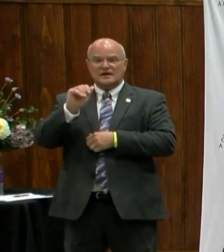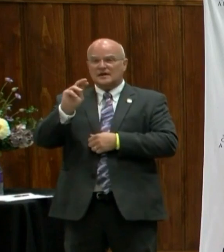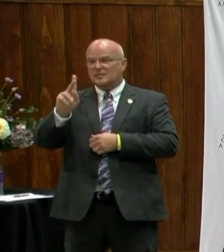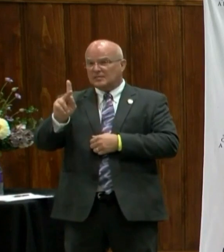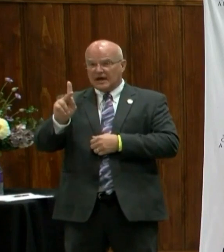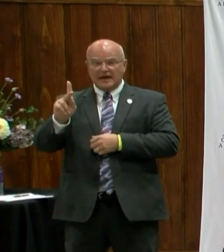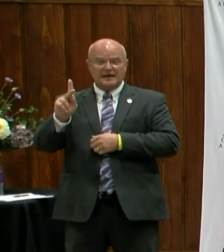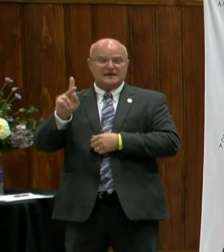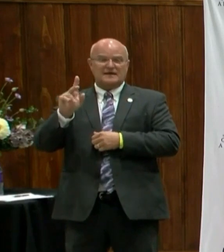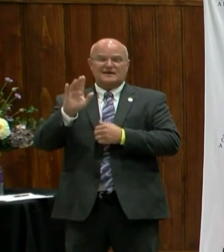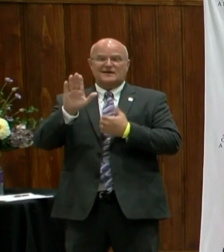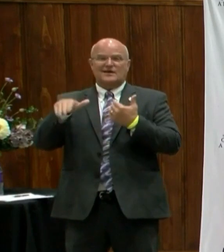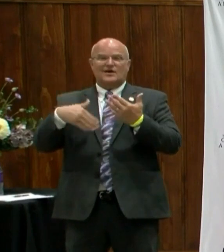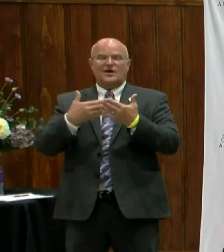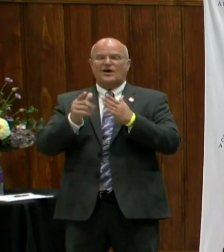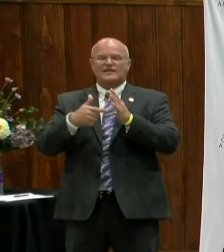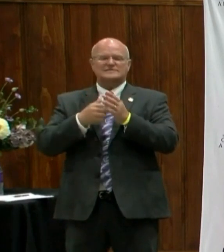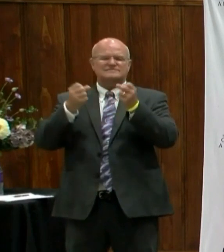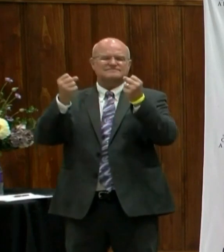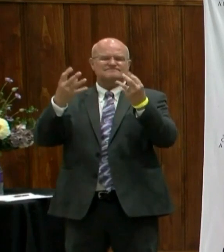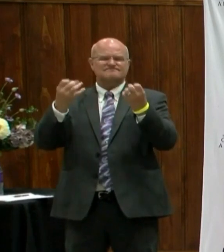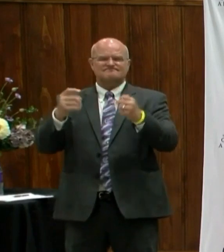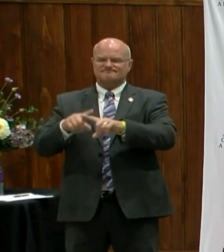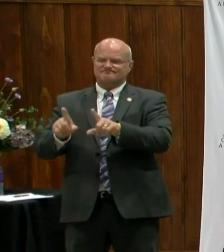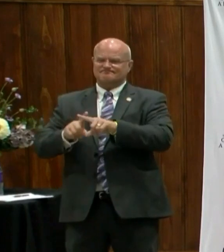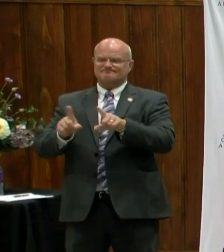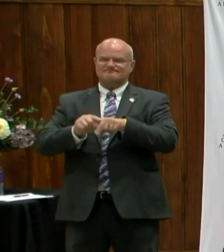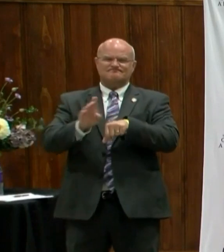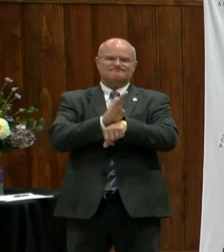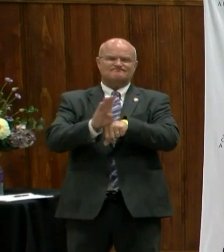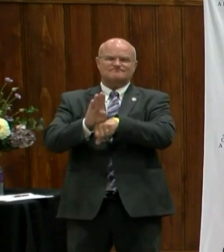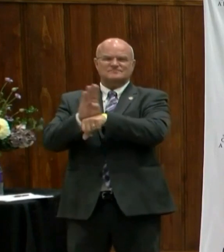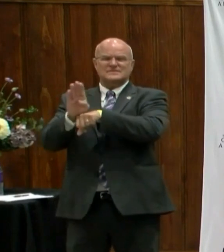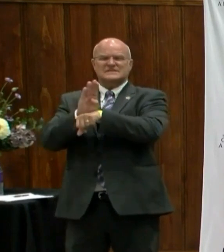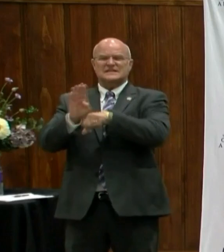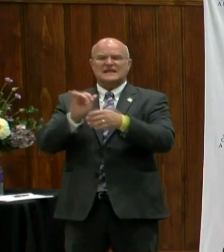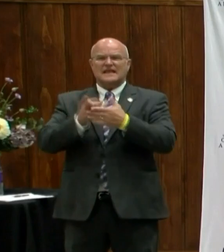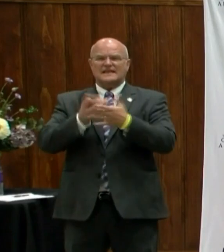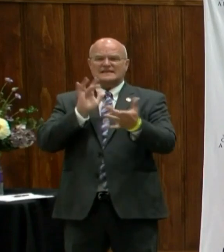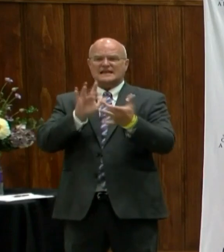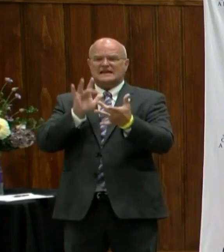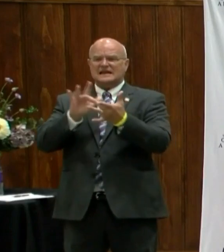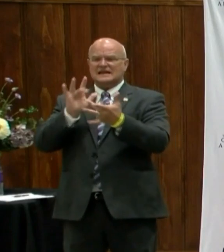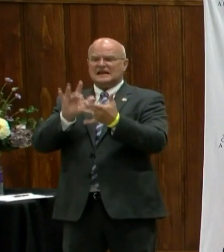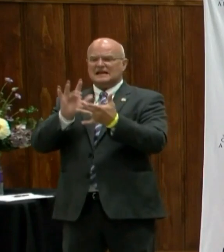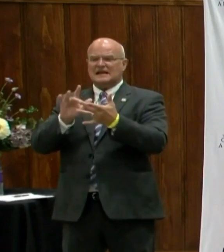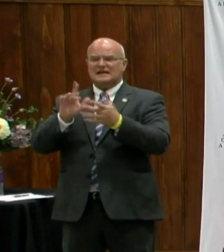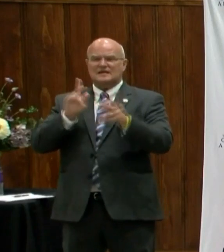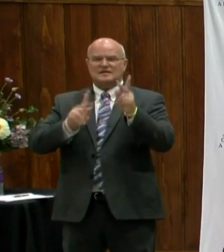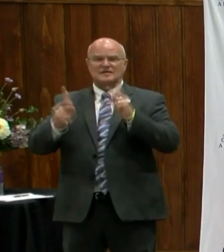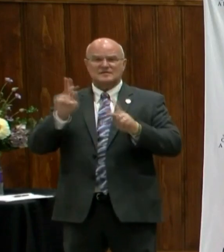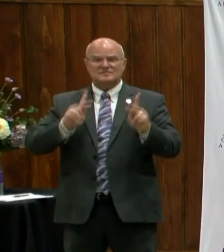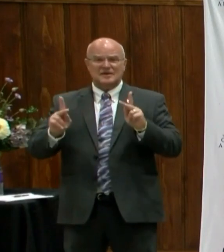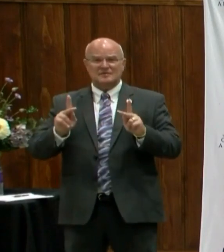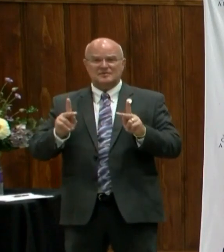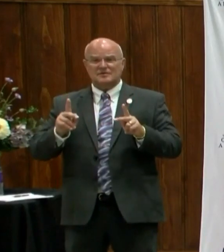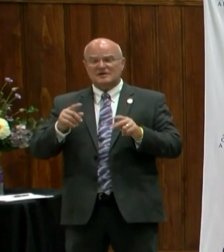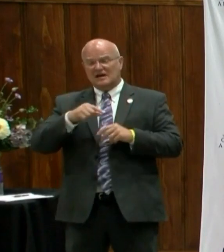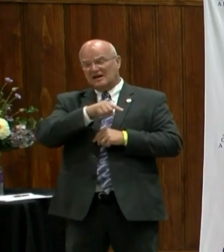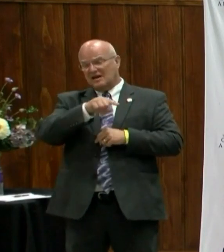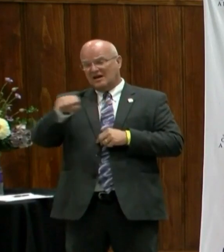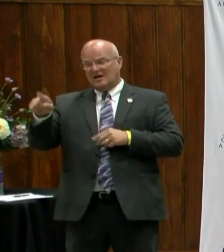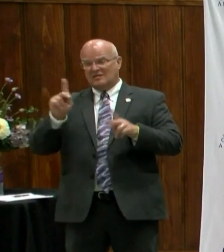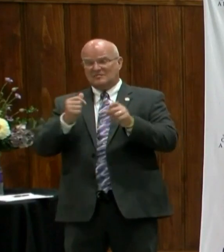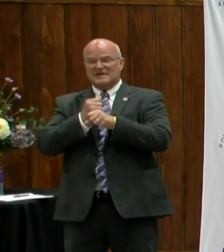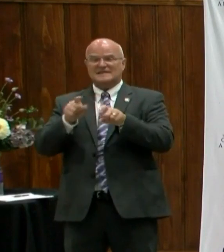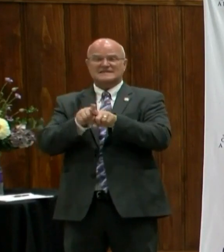bank. There's so many different industries and businesses that come in contact with the public, and everyone could make the same